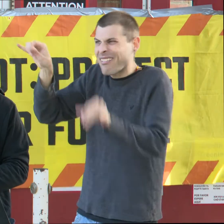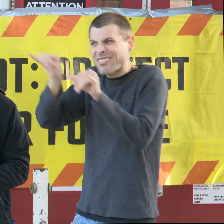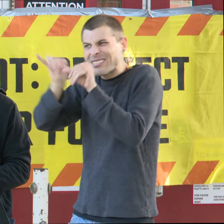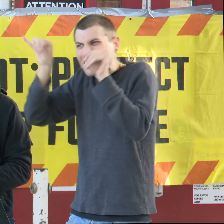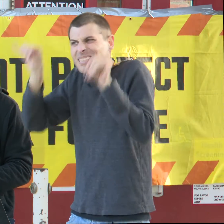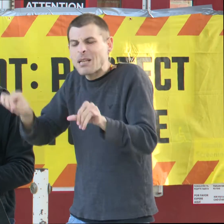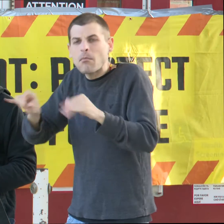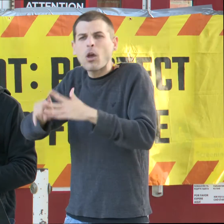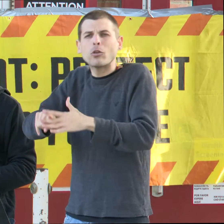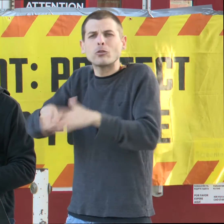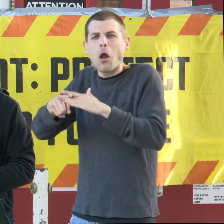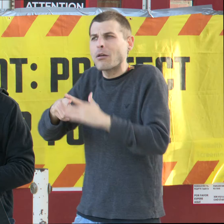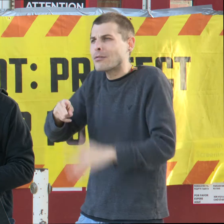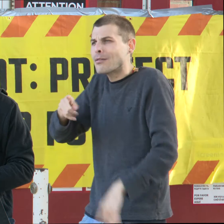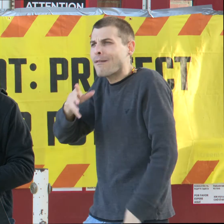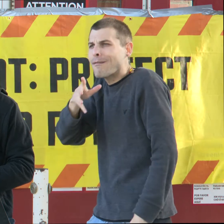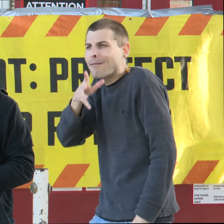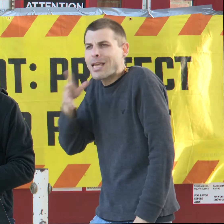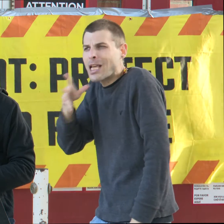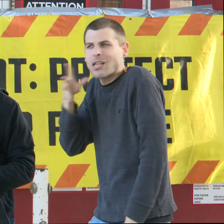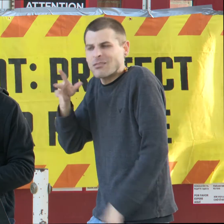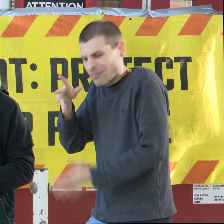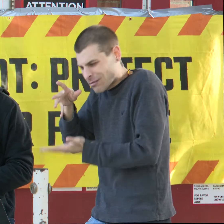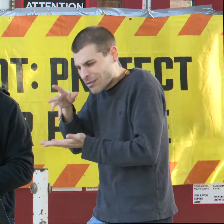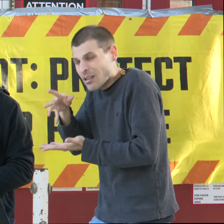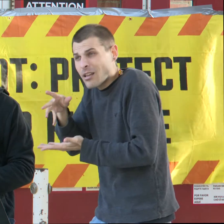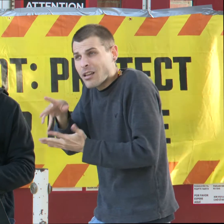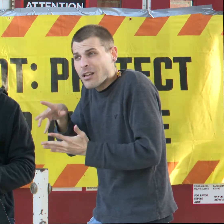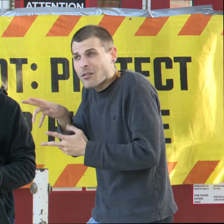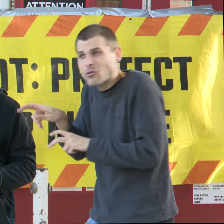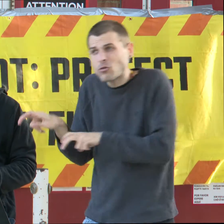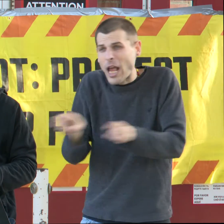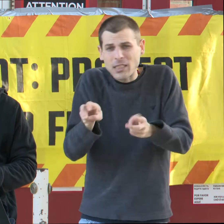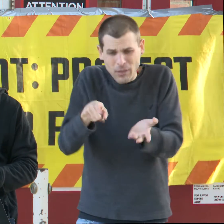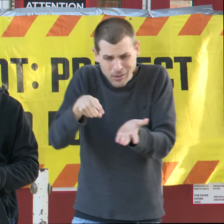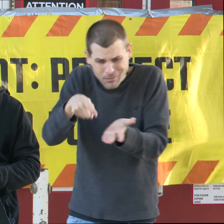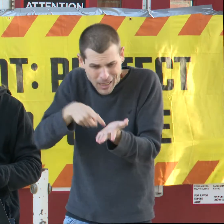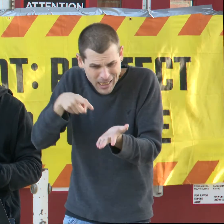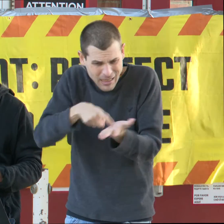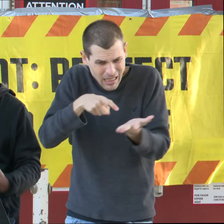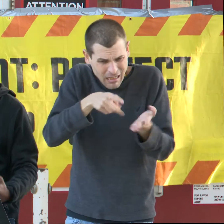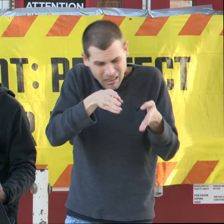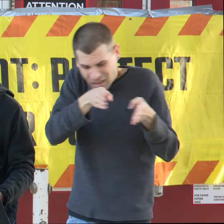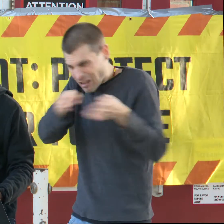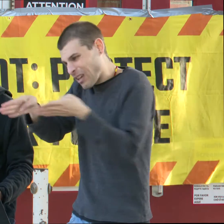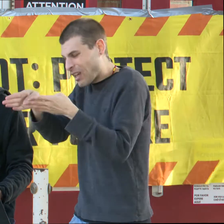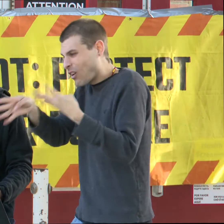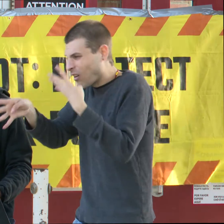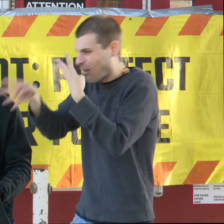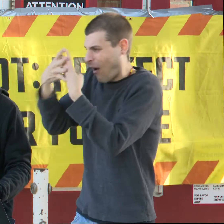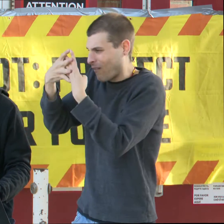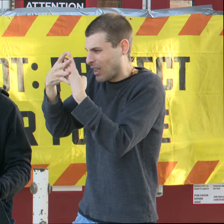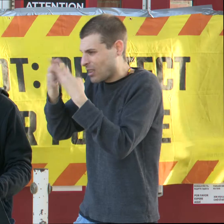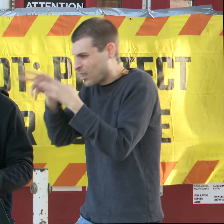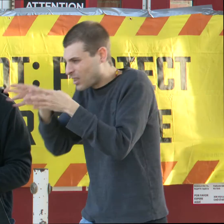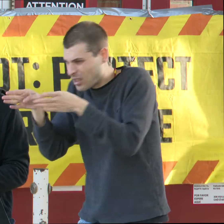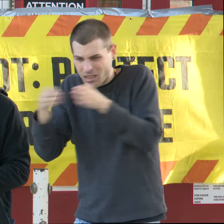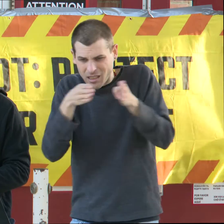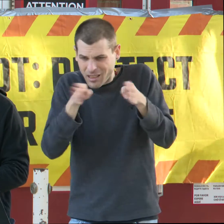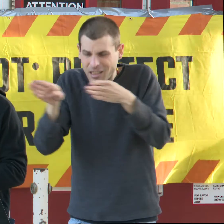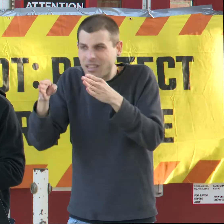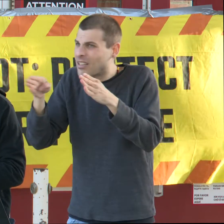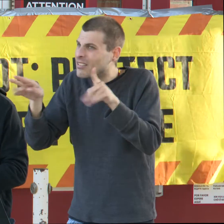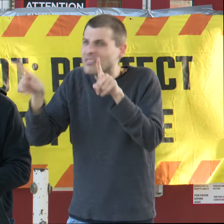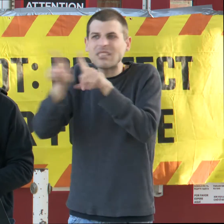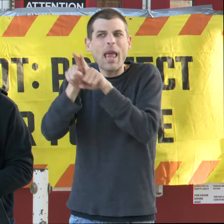to the mines after slavery, to the convict leasing systems that ran throughout